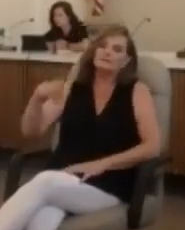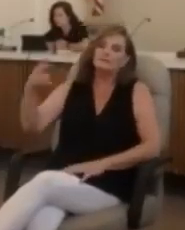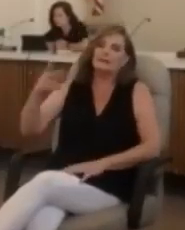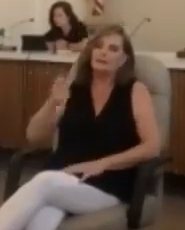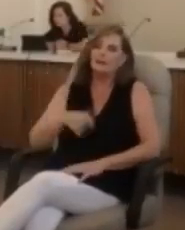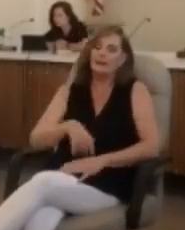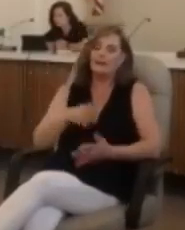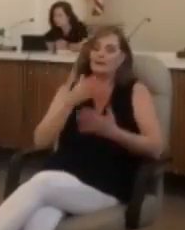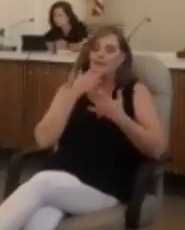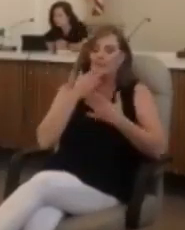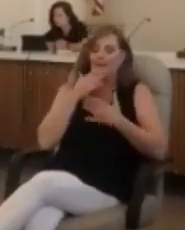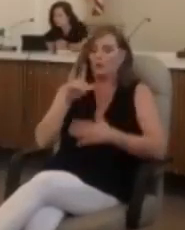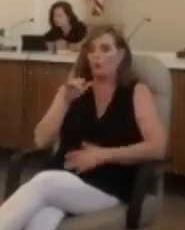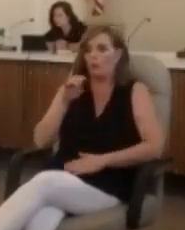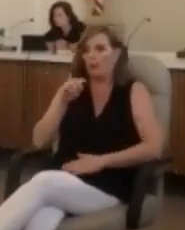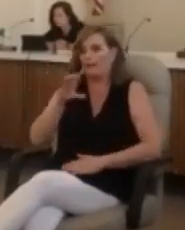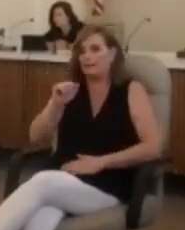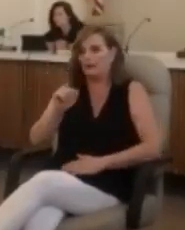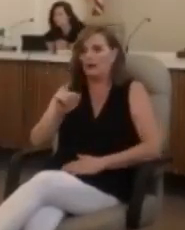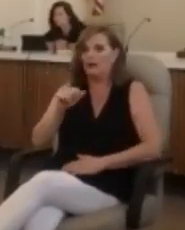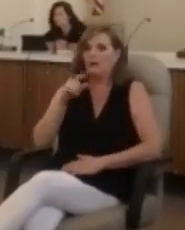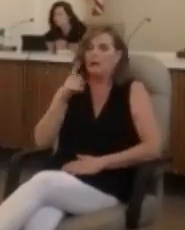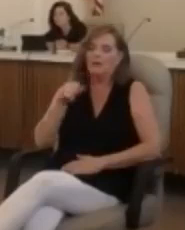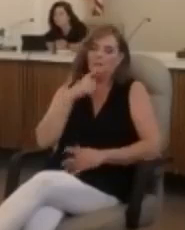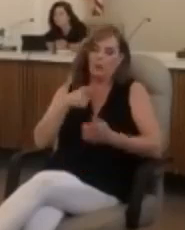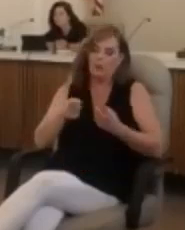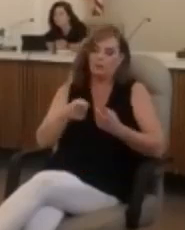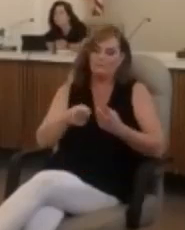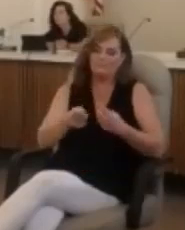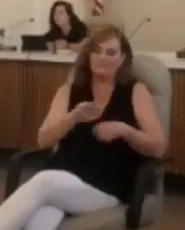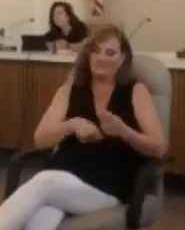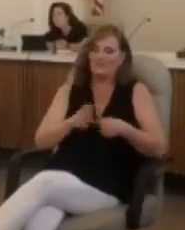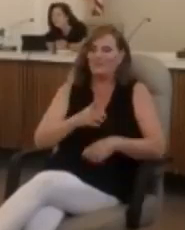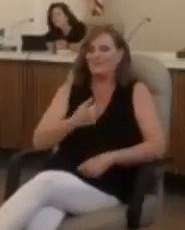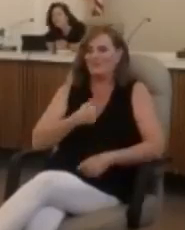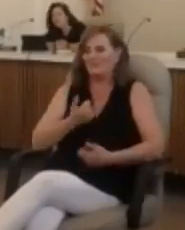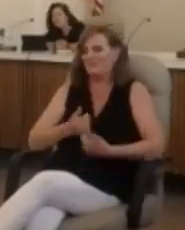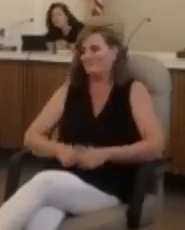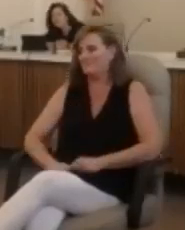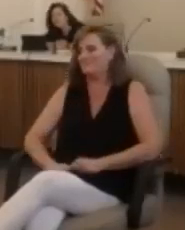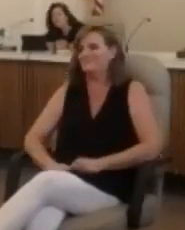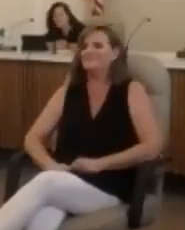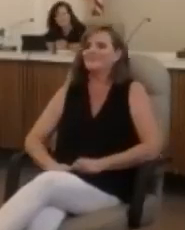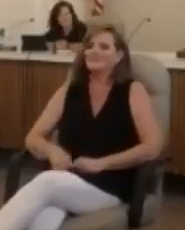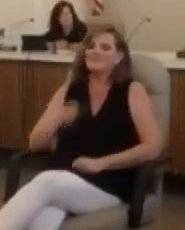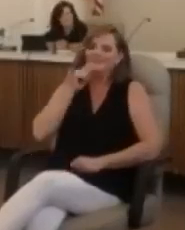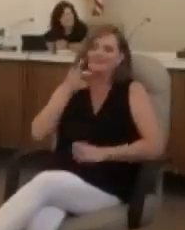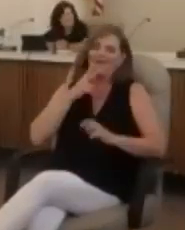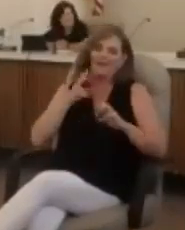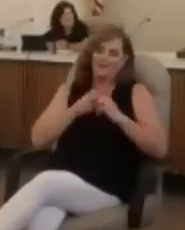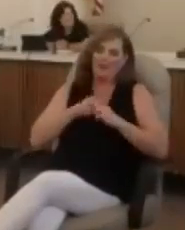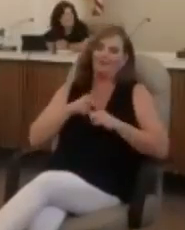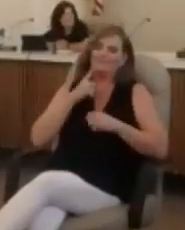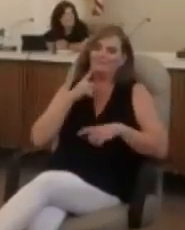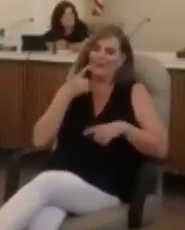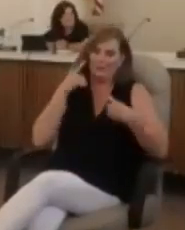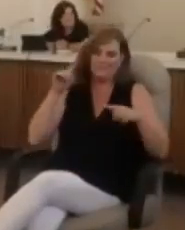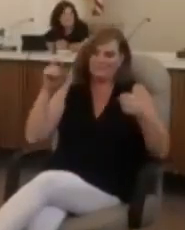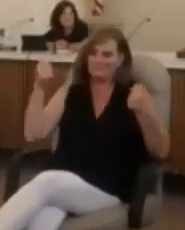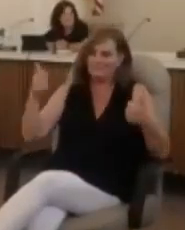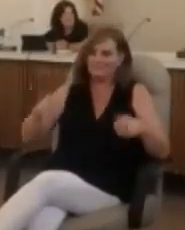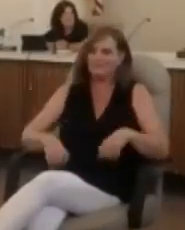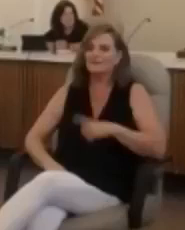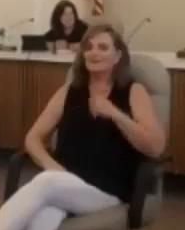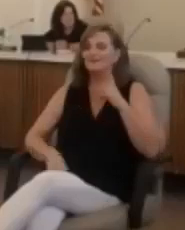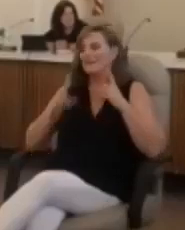you, Lisa, for trading places with me. Not a problem, it all worked out. I did see